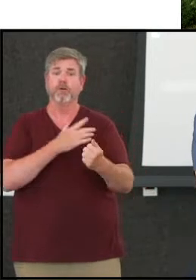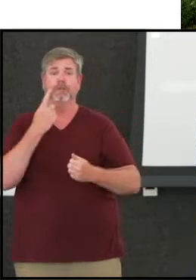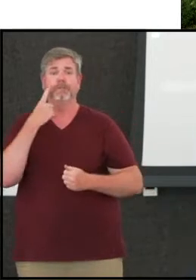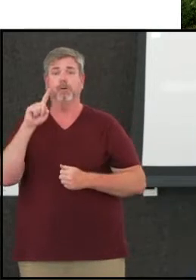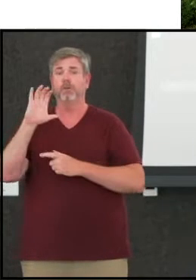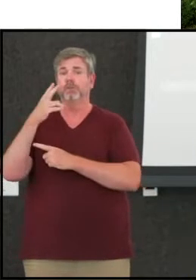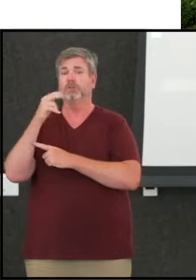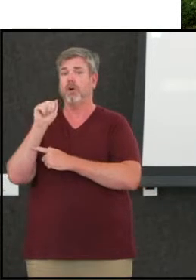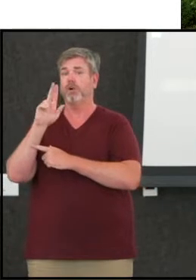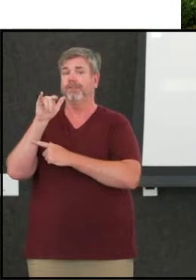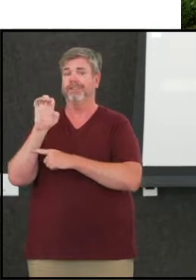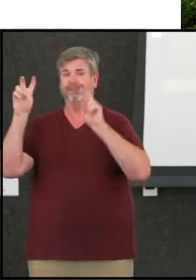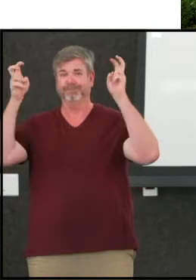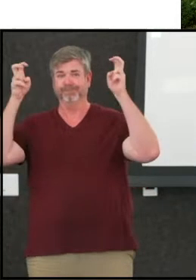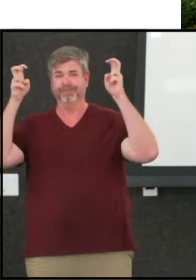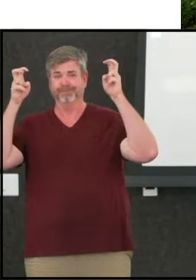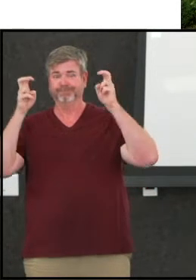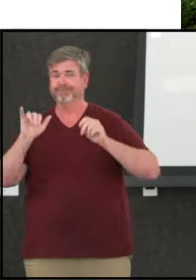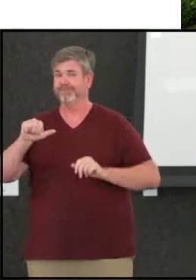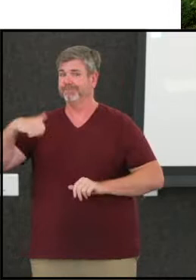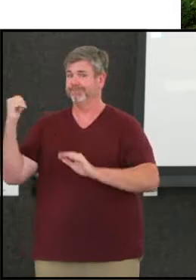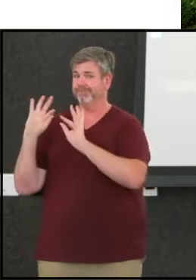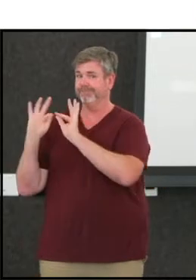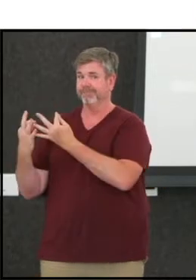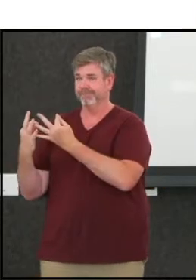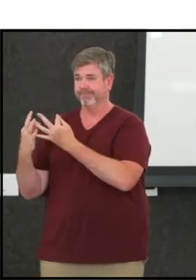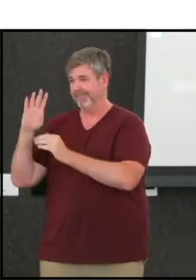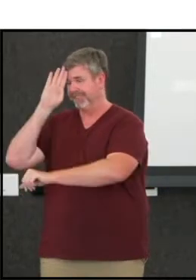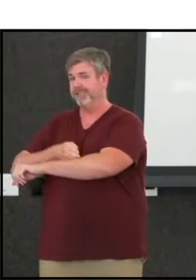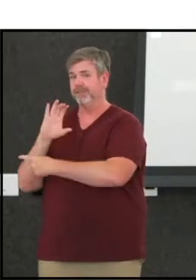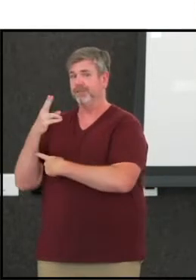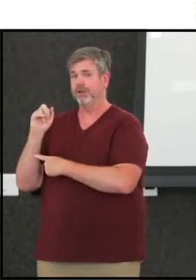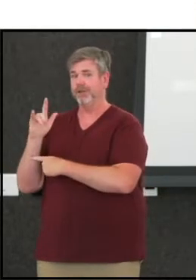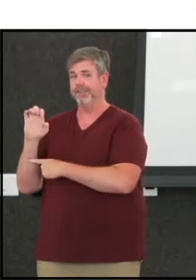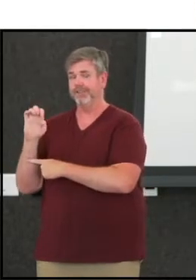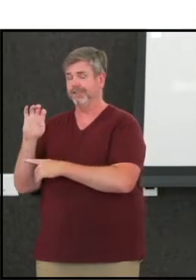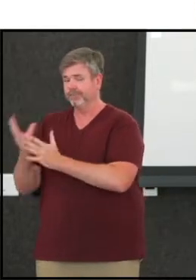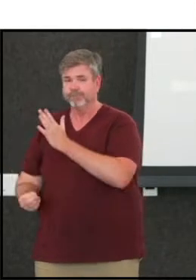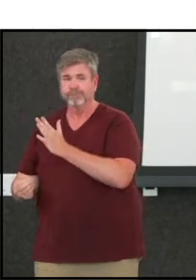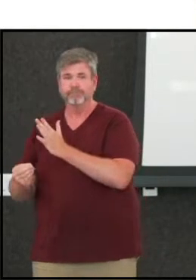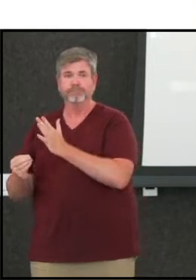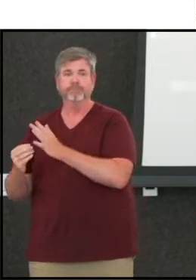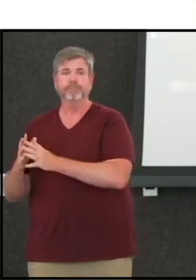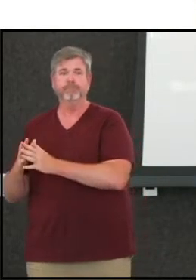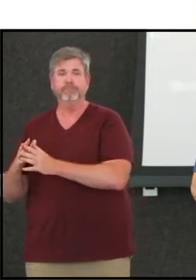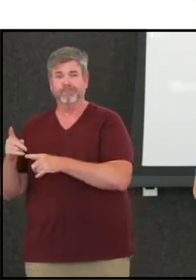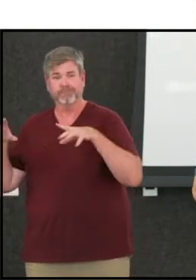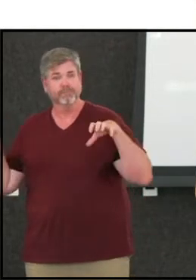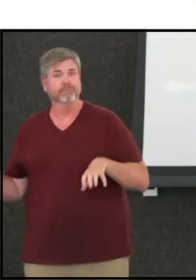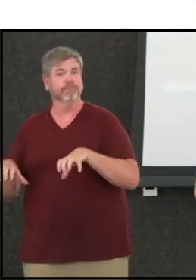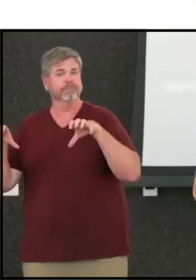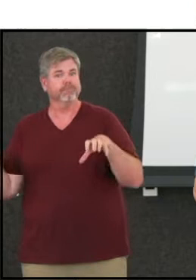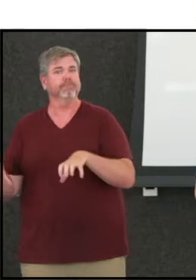from another family who lost their son Charlie and have put their energy behind educating, and you will find a wealth of information there. I encourage you